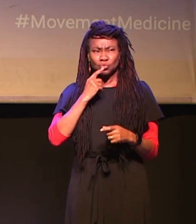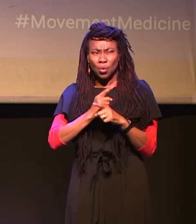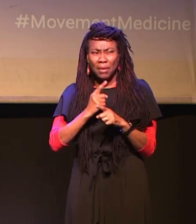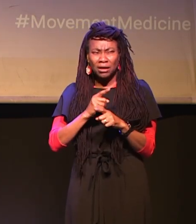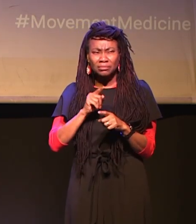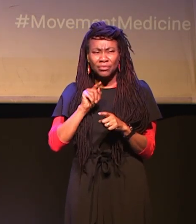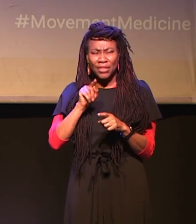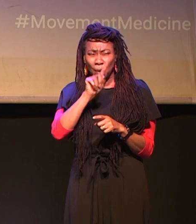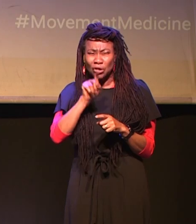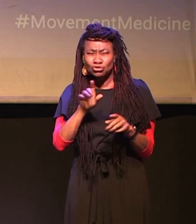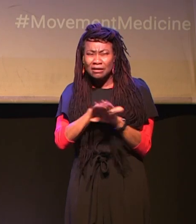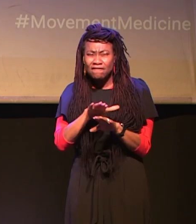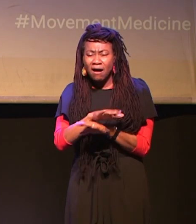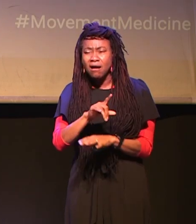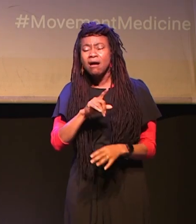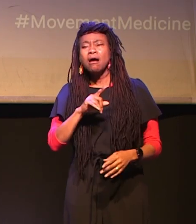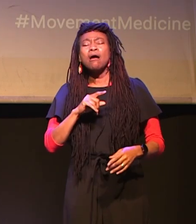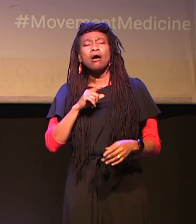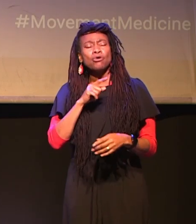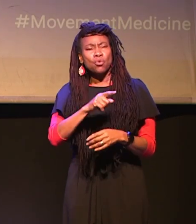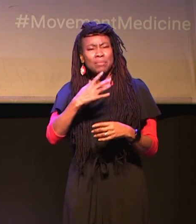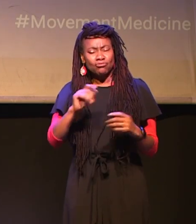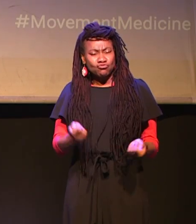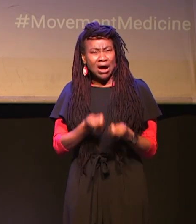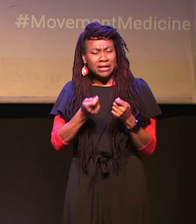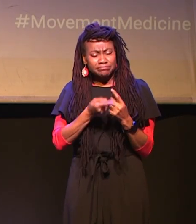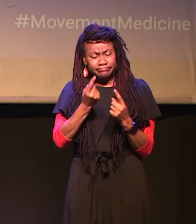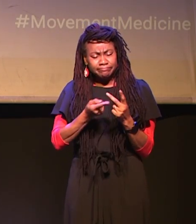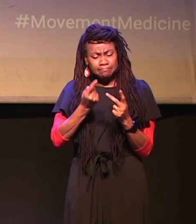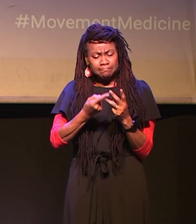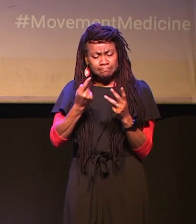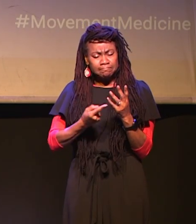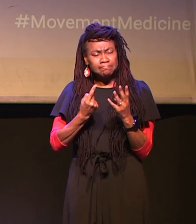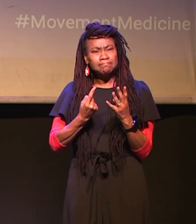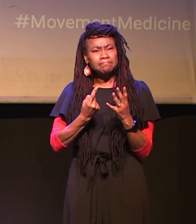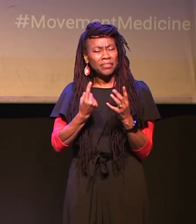Um, I think all the things that you were just saying about what